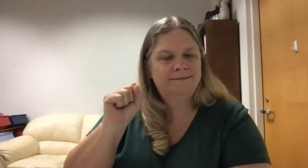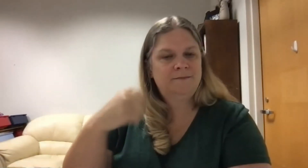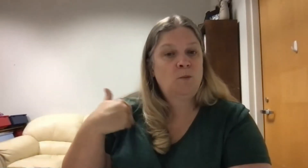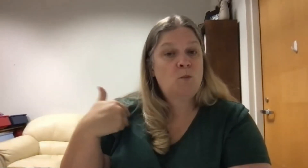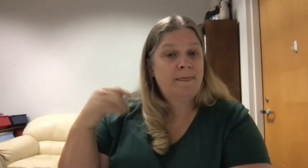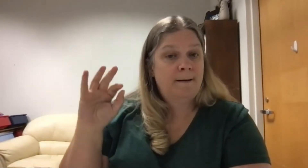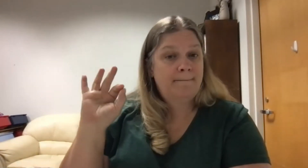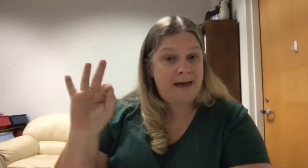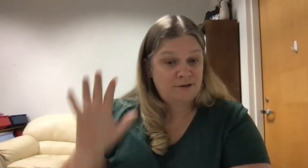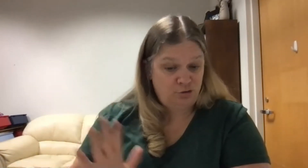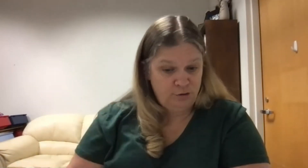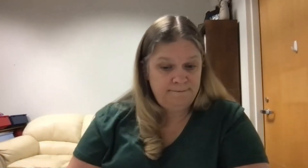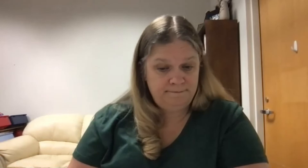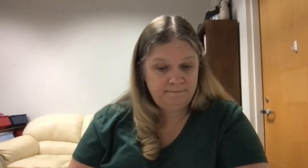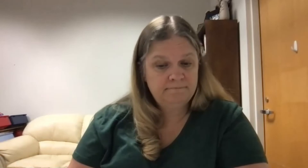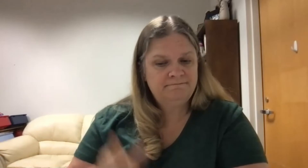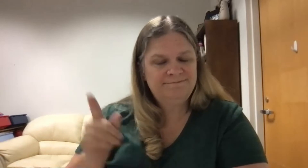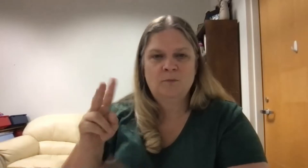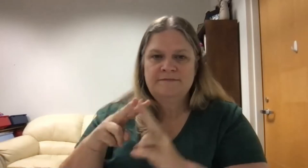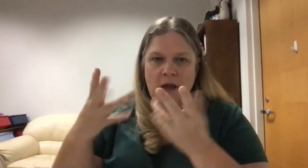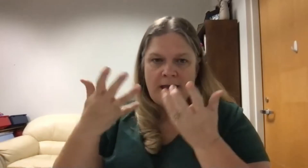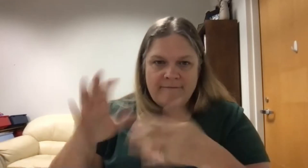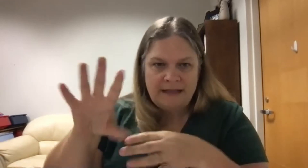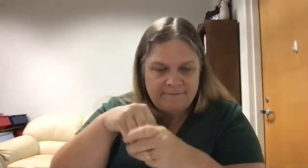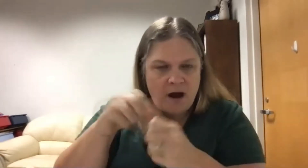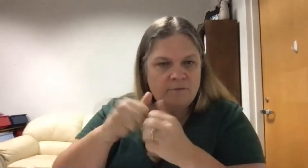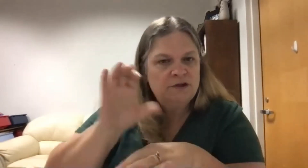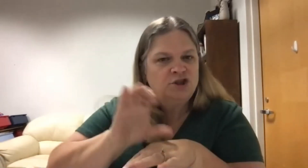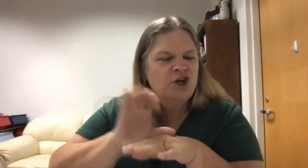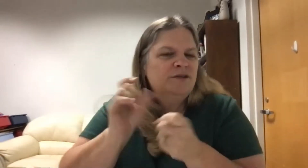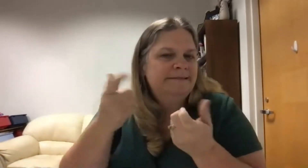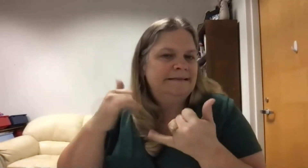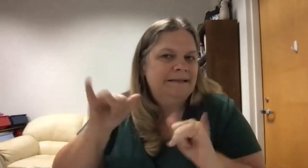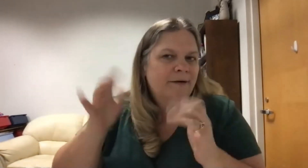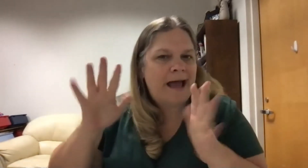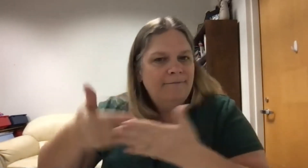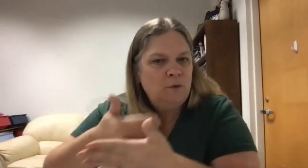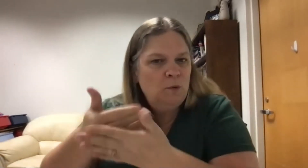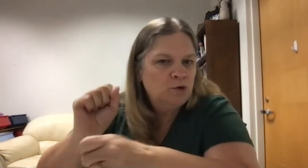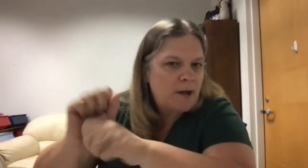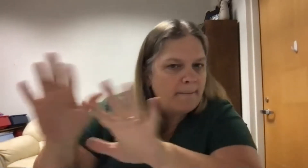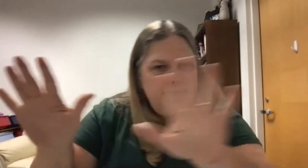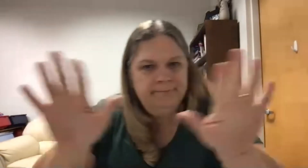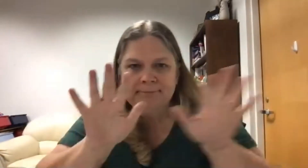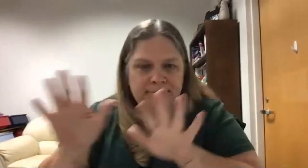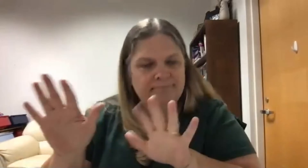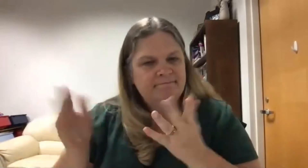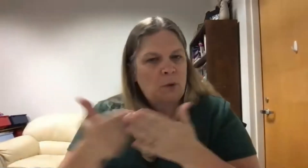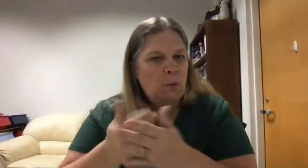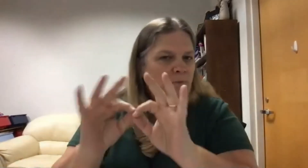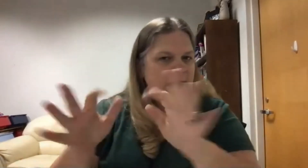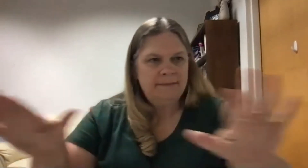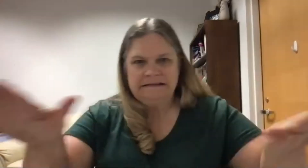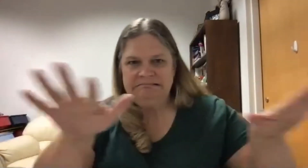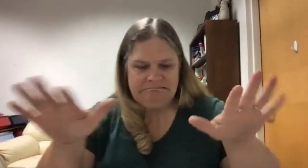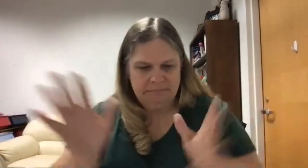And the father was a youth pastor. He was very heavily involved with this church, and still it was